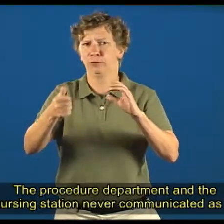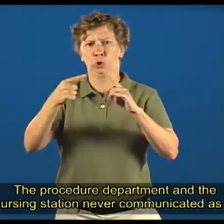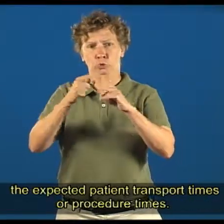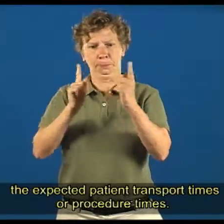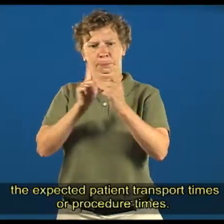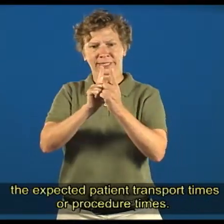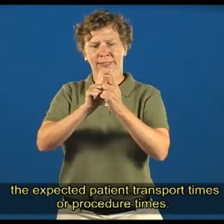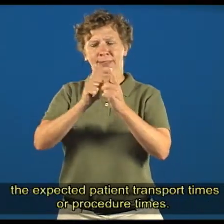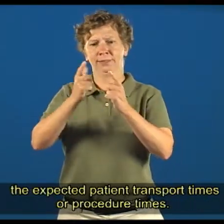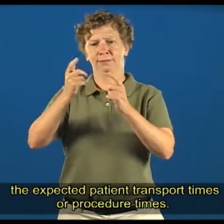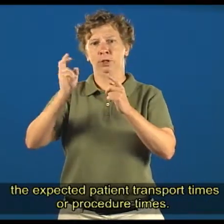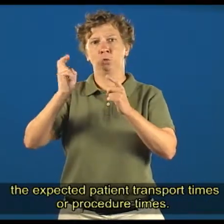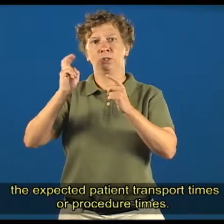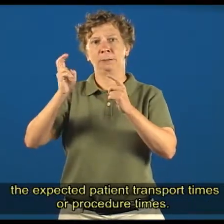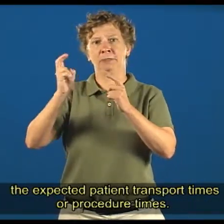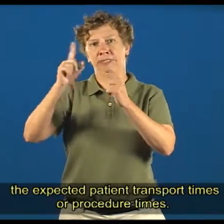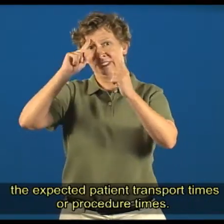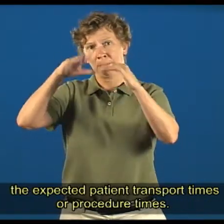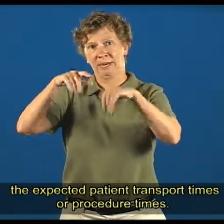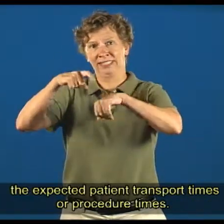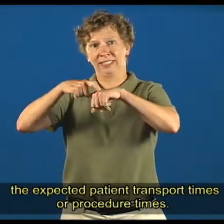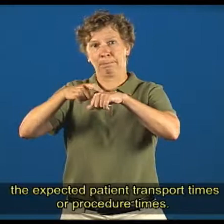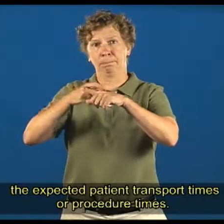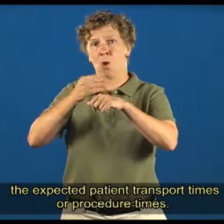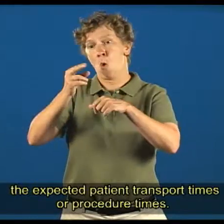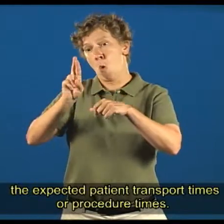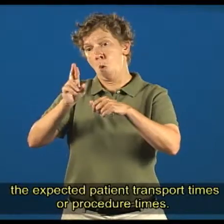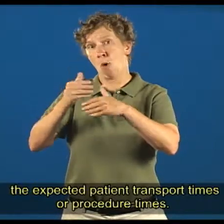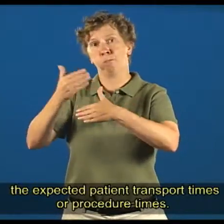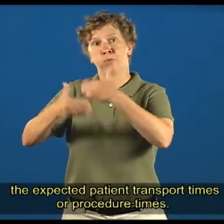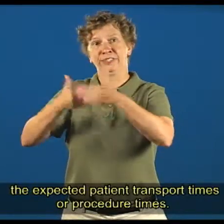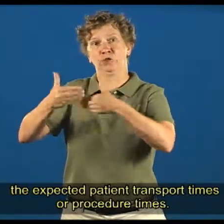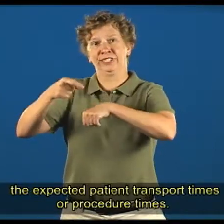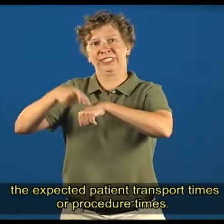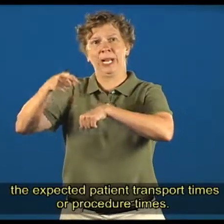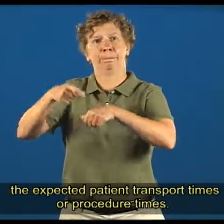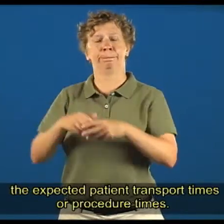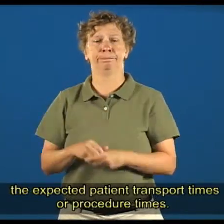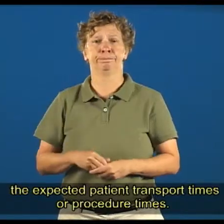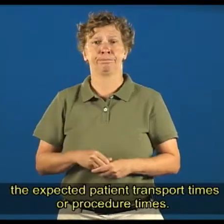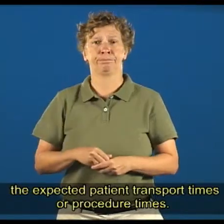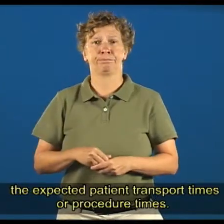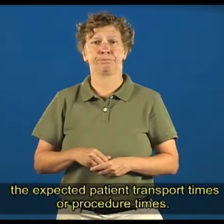the expected patient transport time or procedure times.